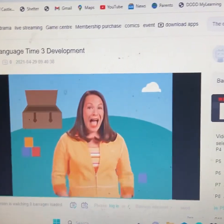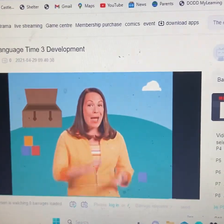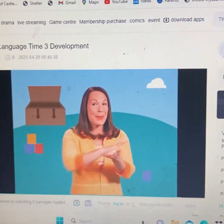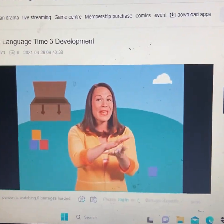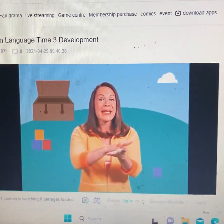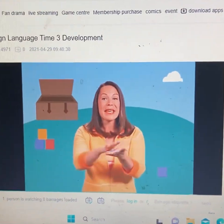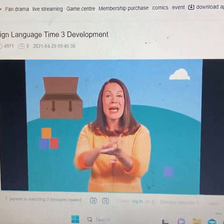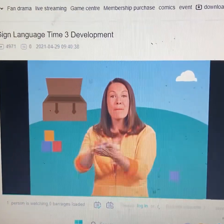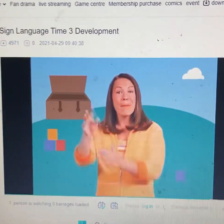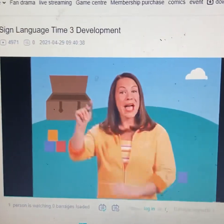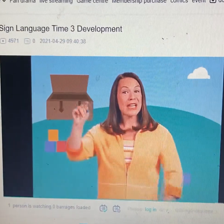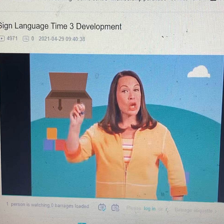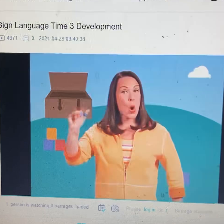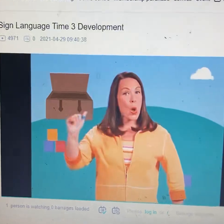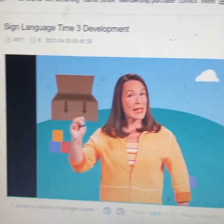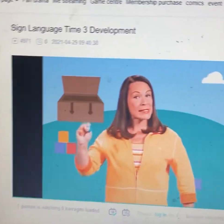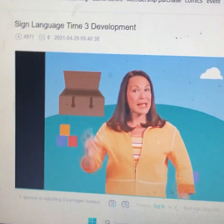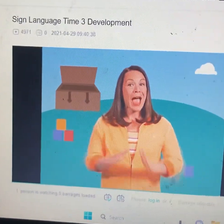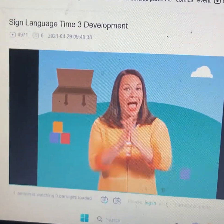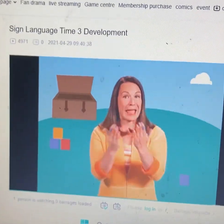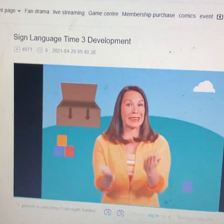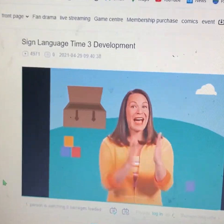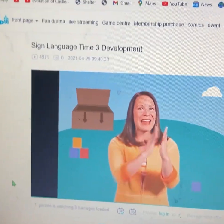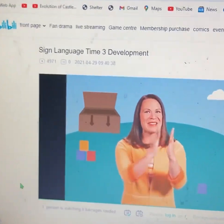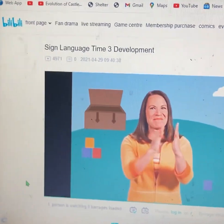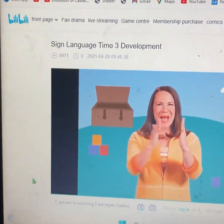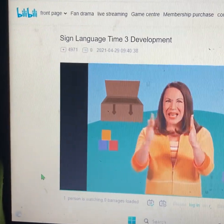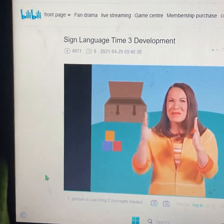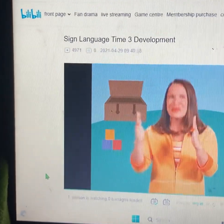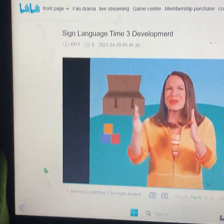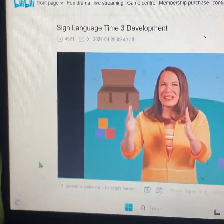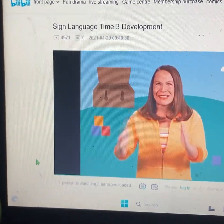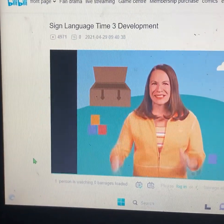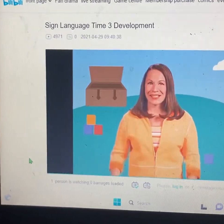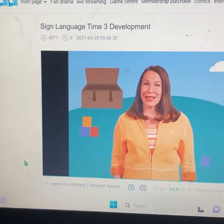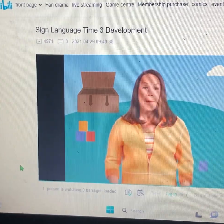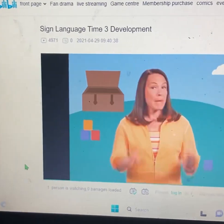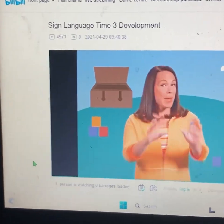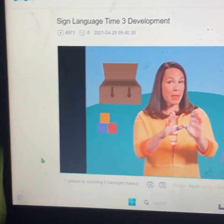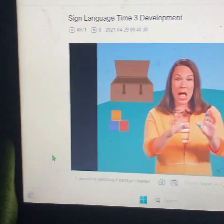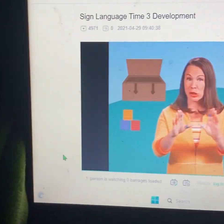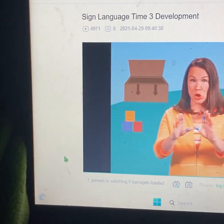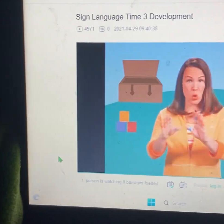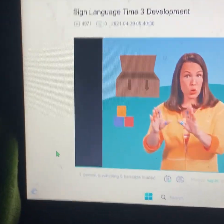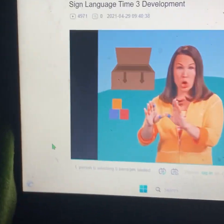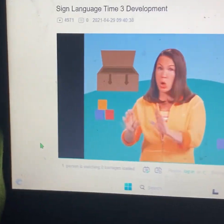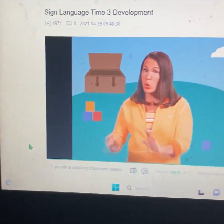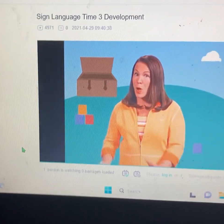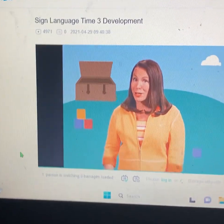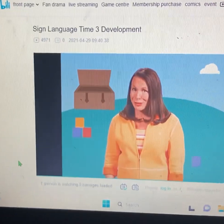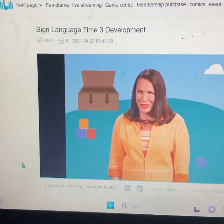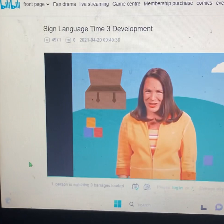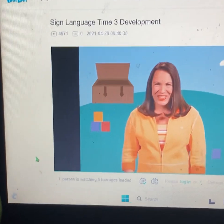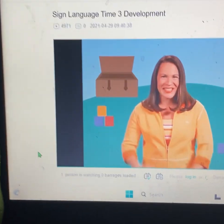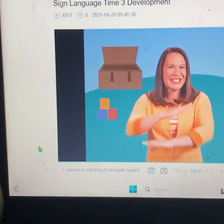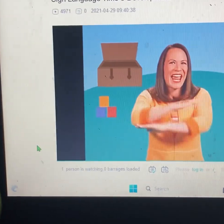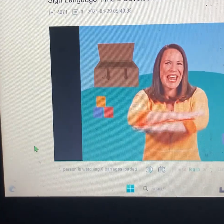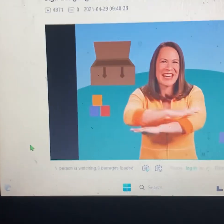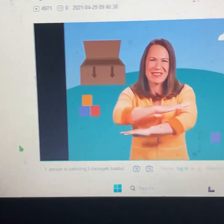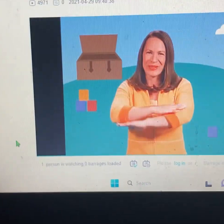I pick up my toys, I line up my books. My blocks don't go under the